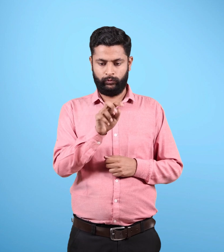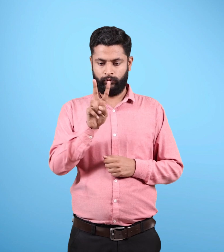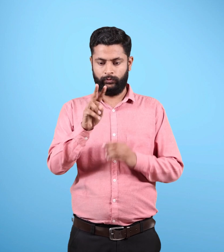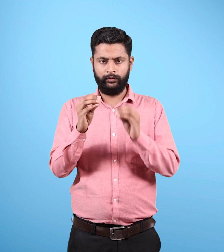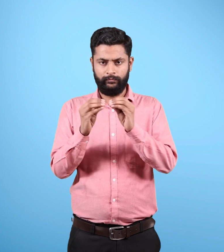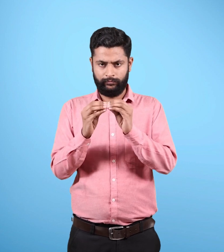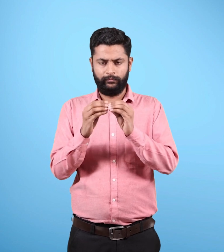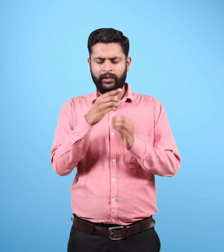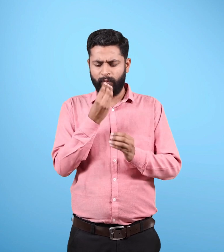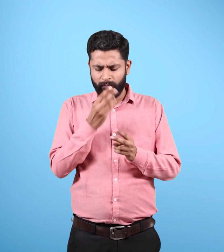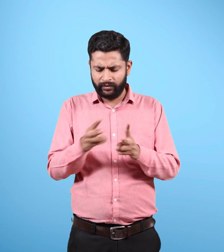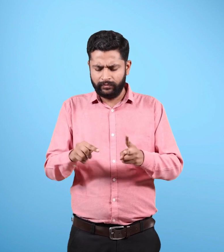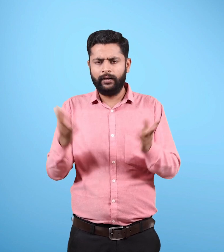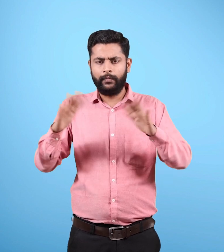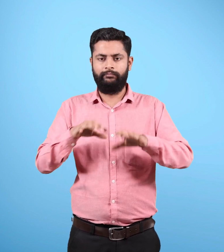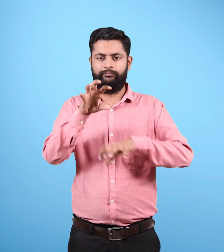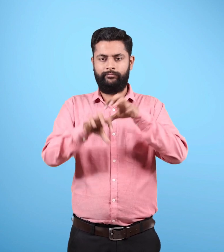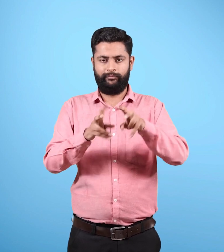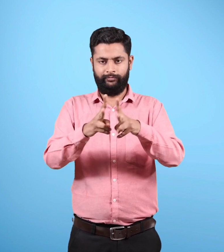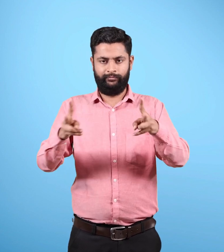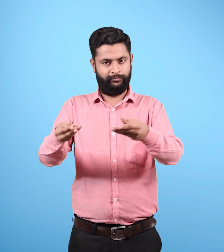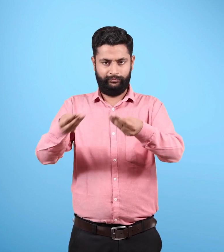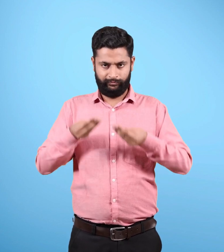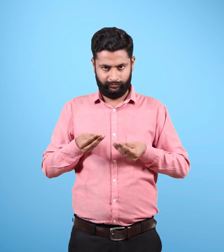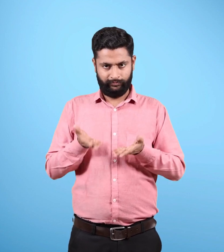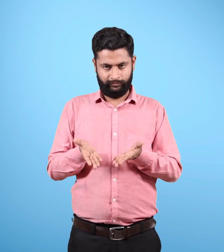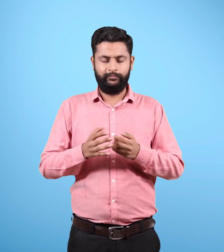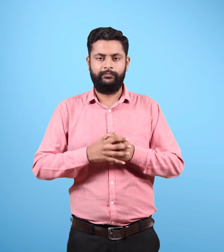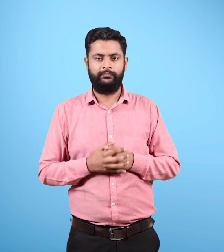Figure 1.2b Animal sources.